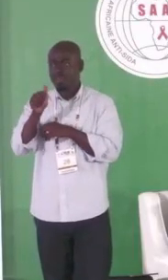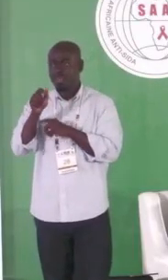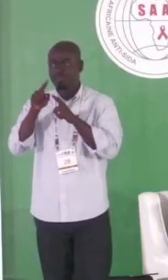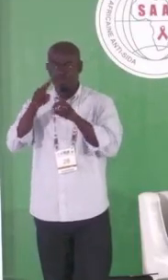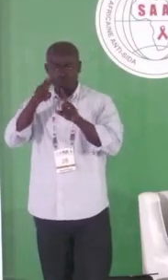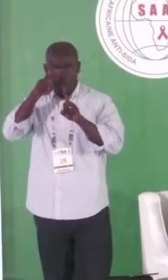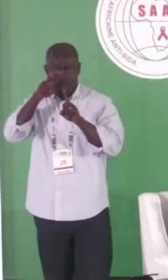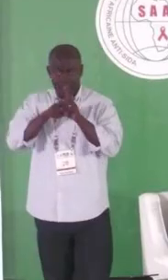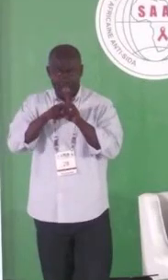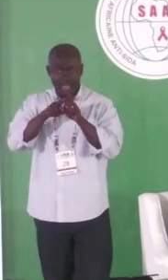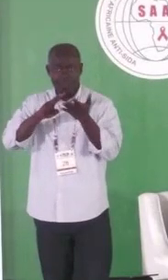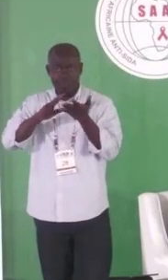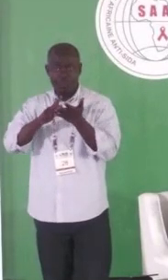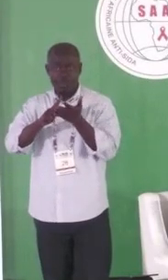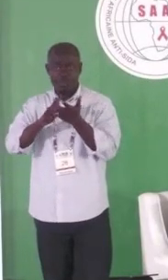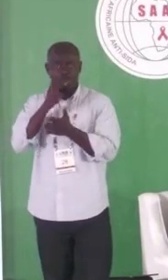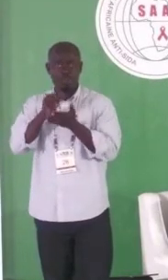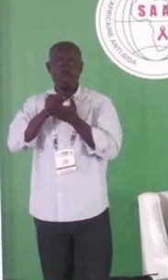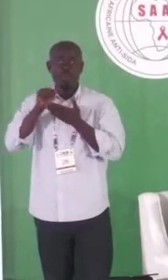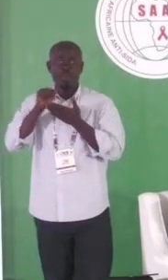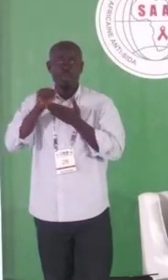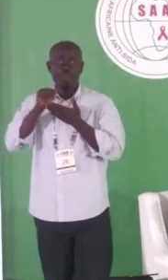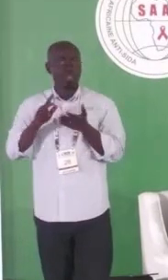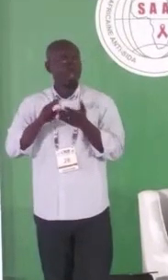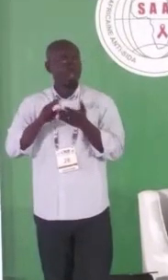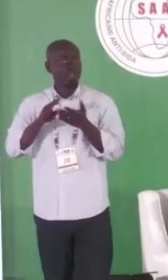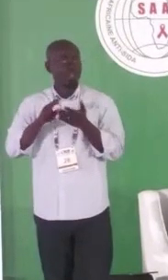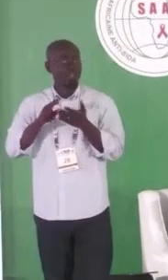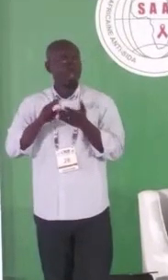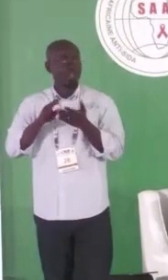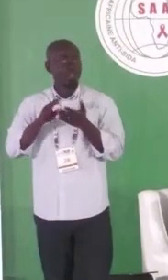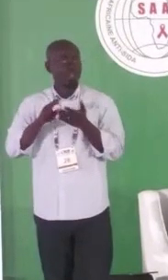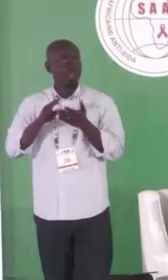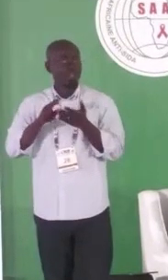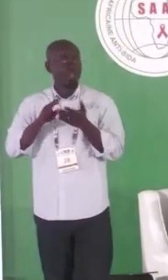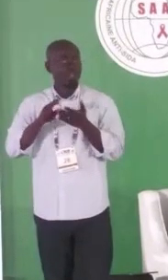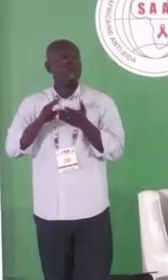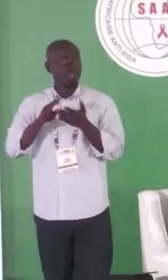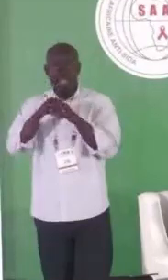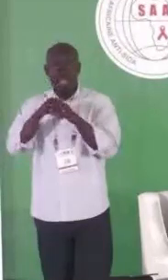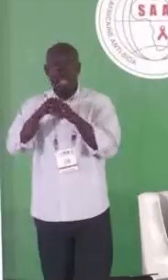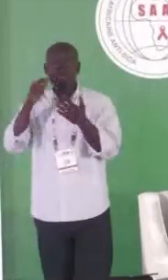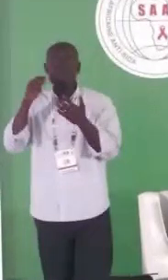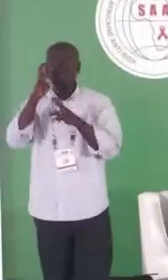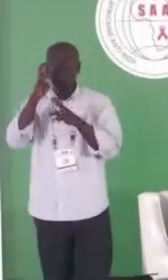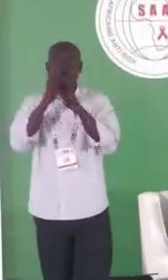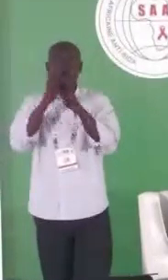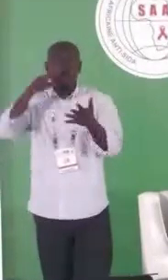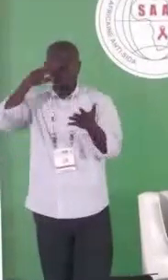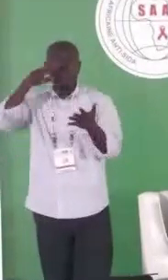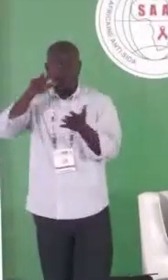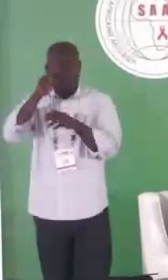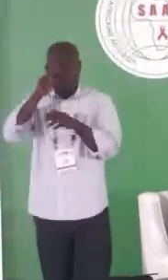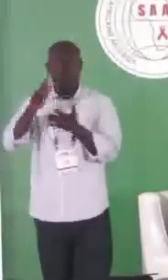apply for triple elimination. Namibia was the first country in the world to apply for all 3. Although they